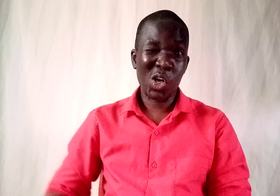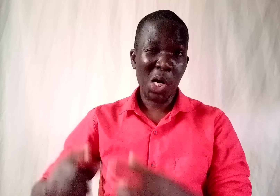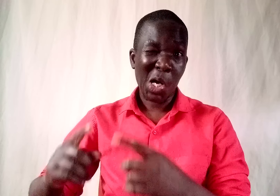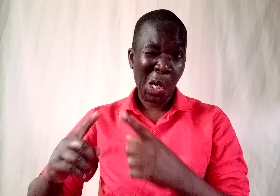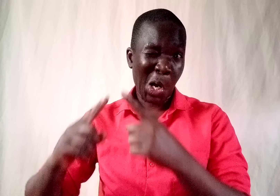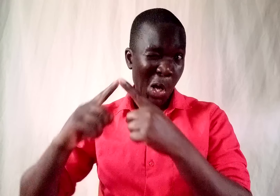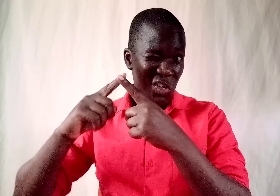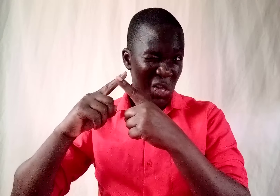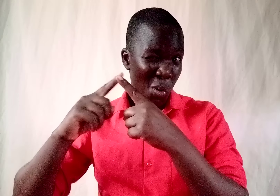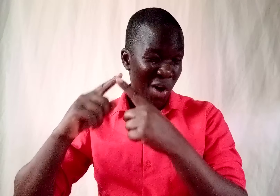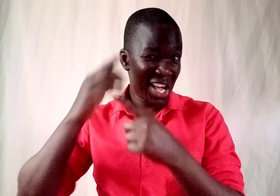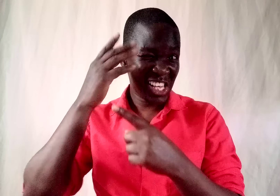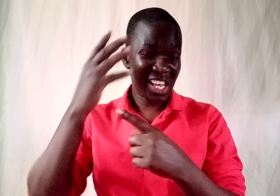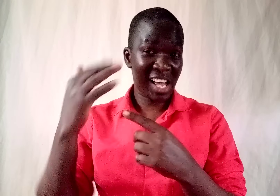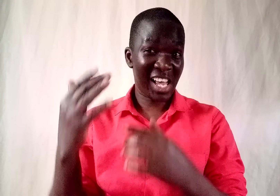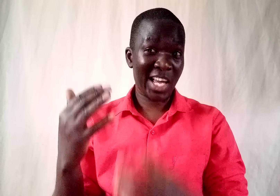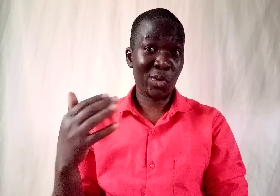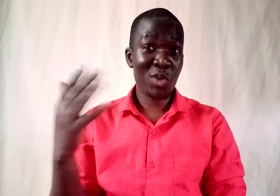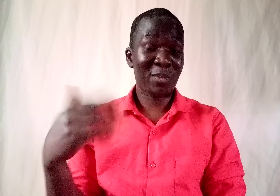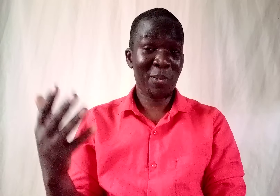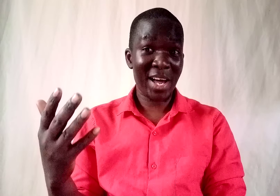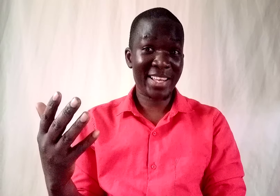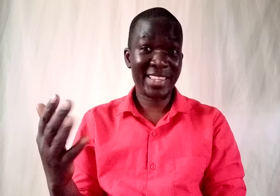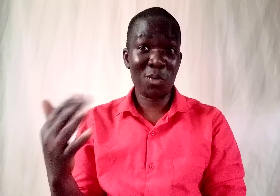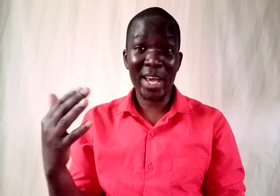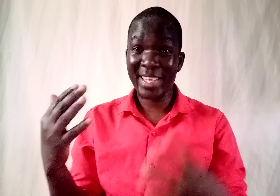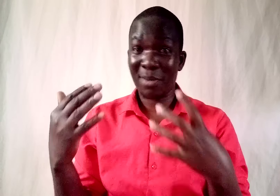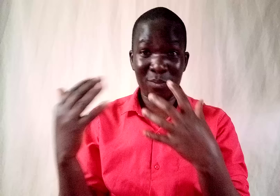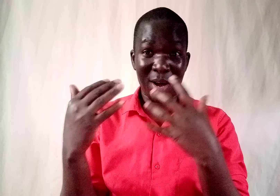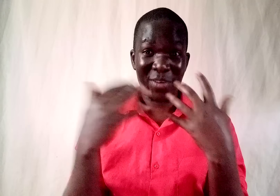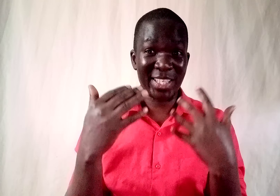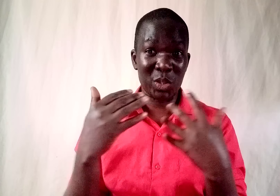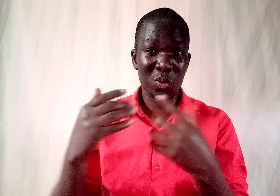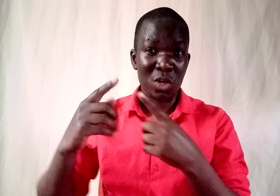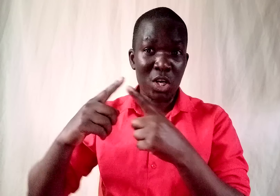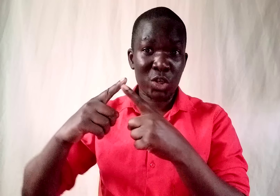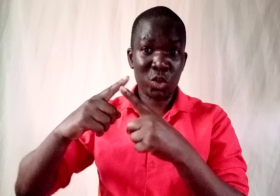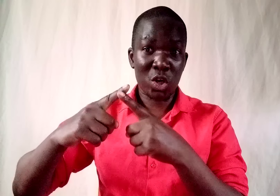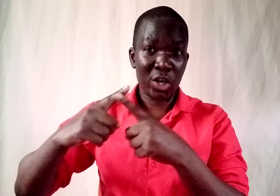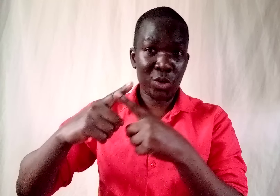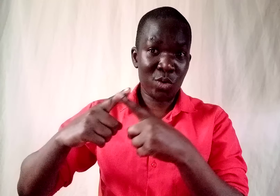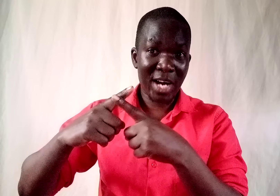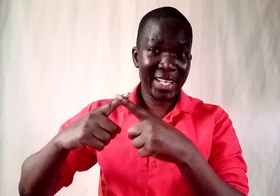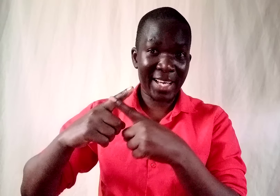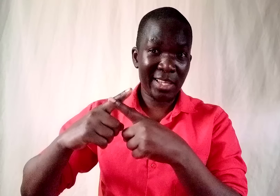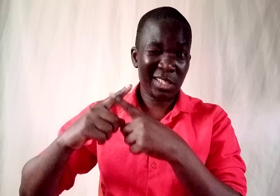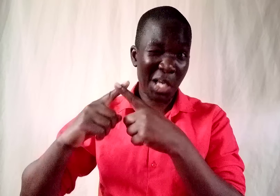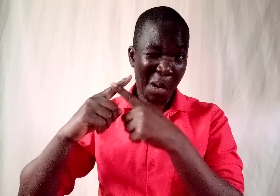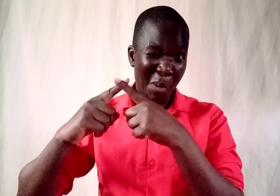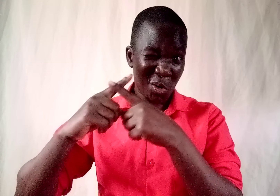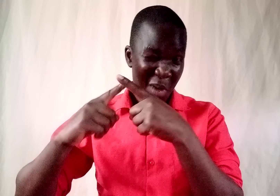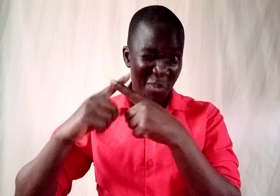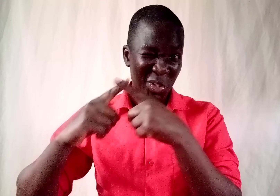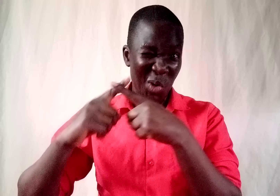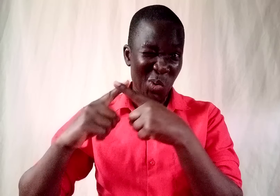So the way when you are preparing, the way it affects you. So you cut like this, but you make sure you close